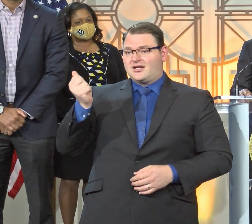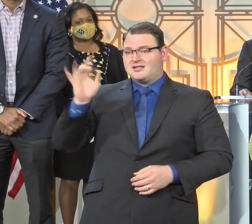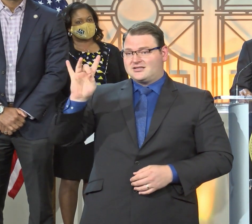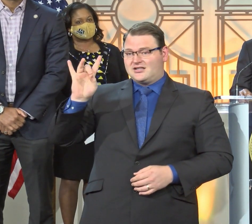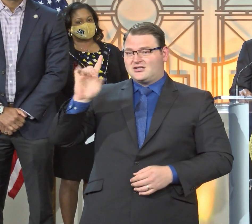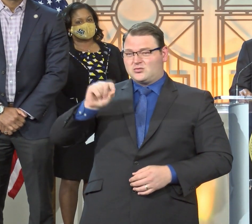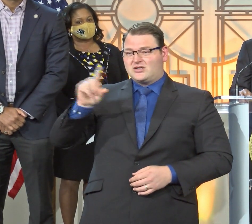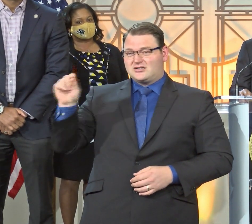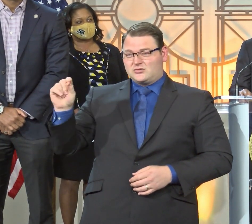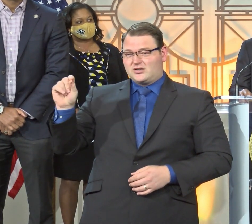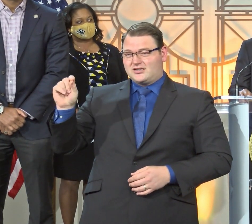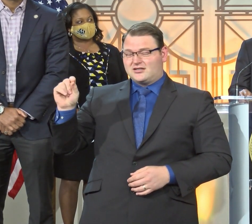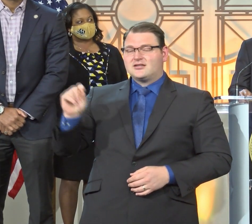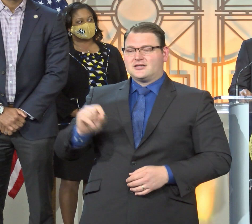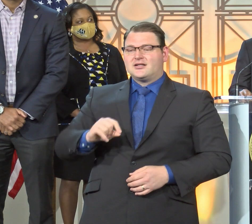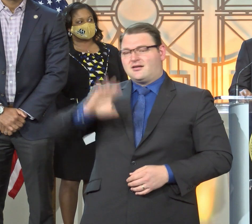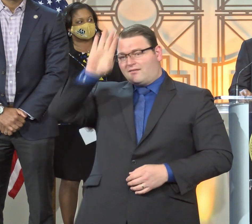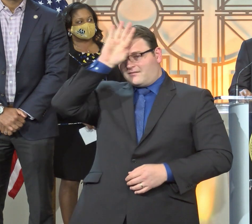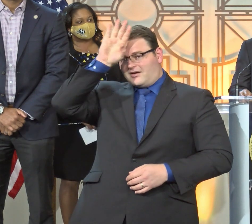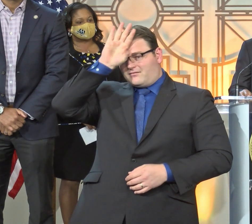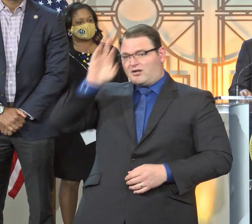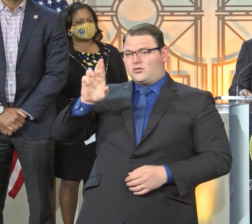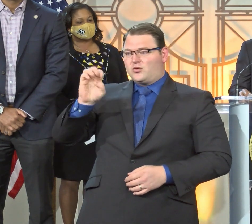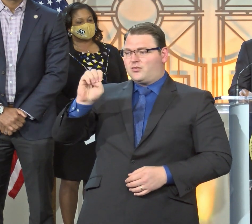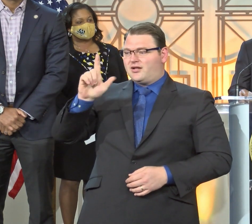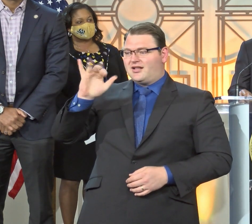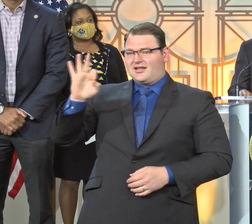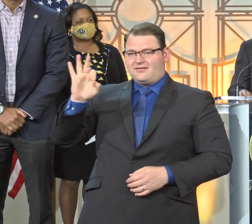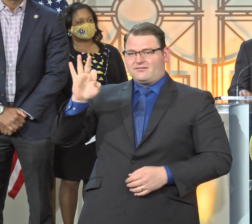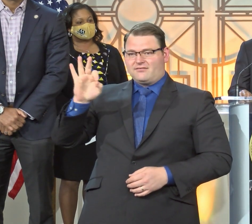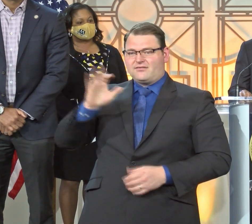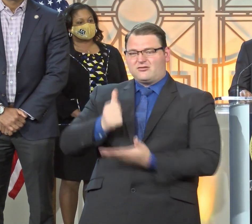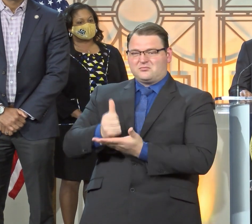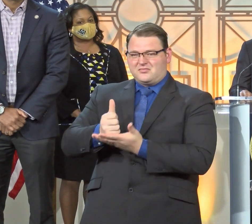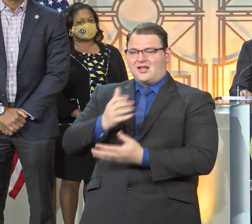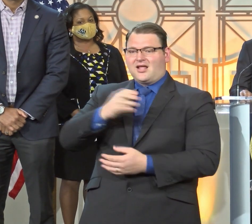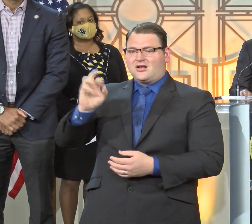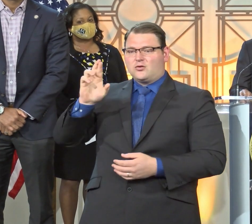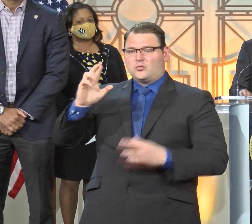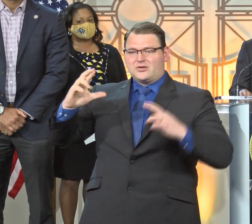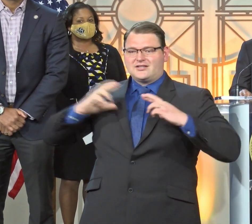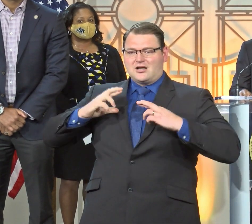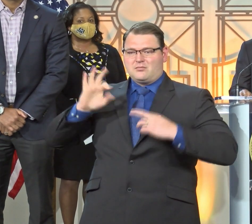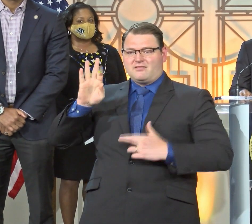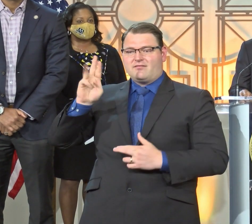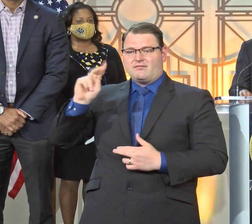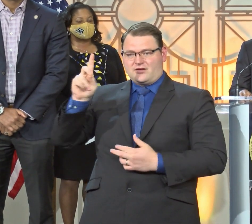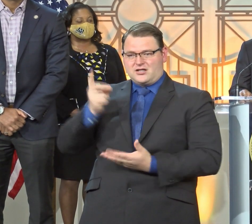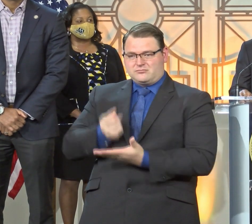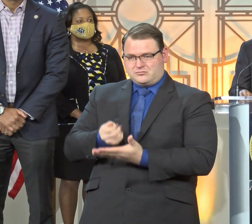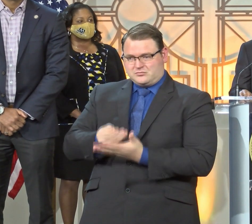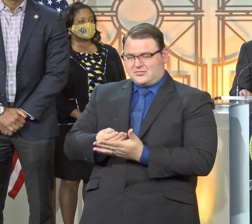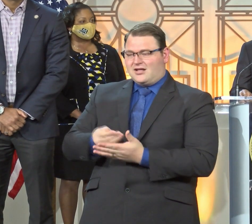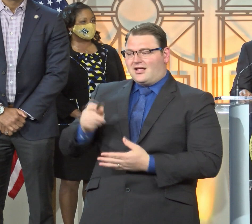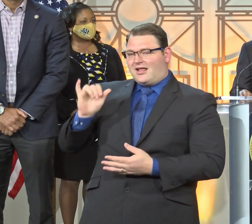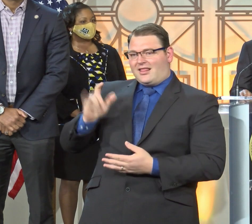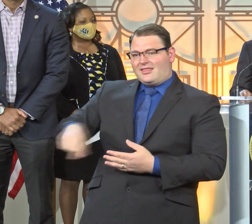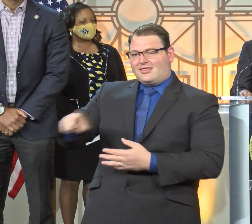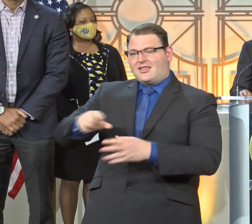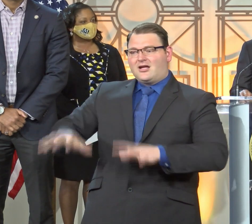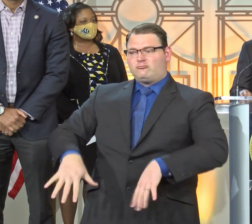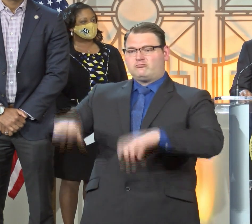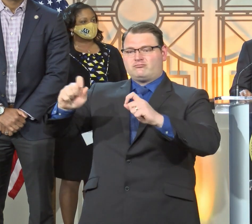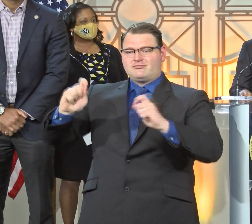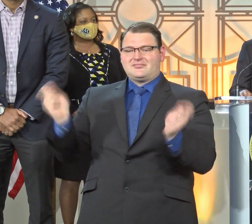Houston Firefighters Relief and Retirement Fund held a celebration to recognize